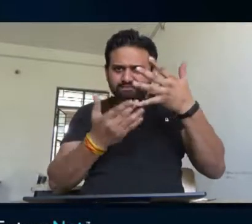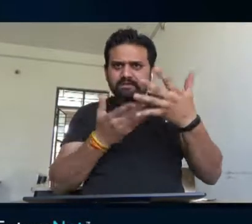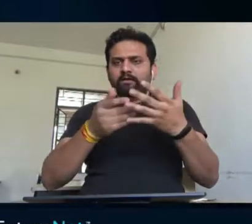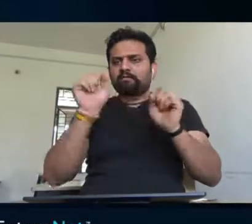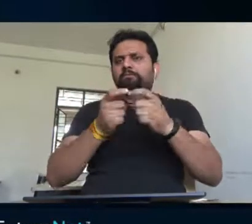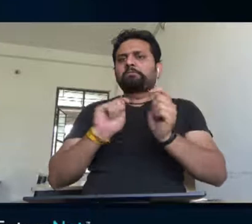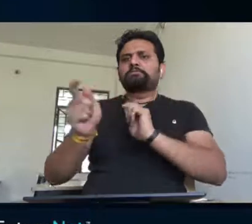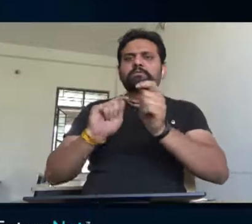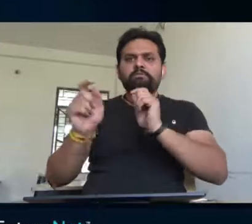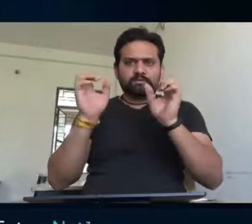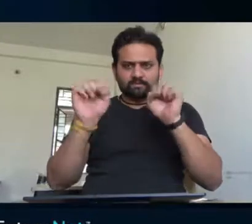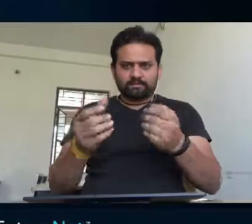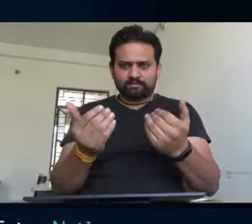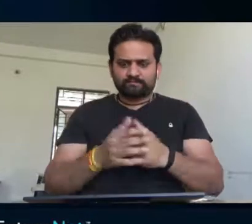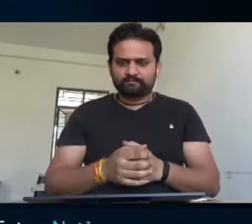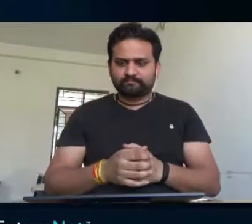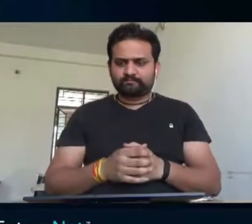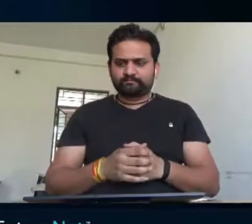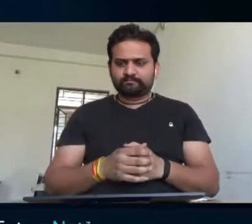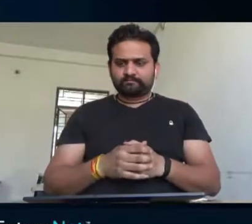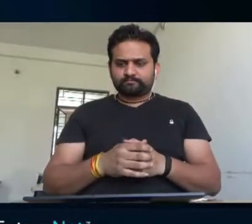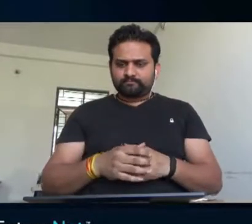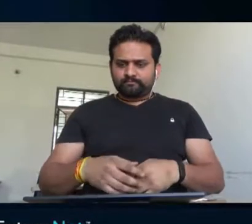Futuro. And we